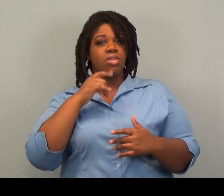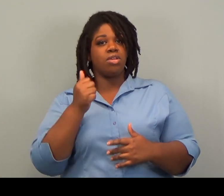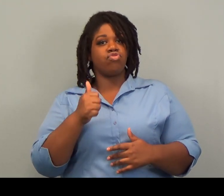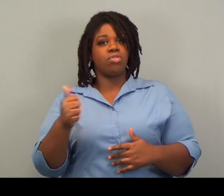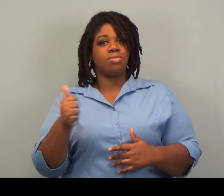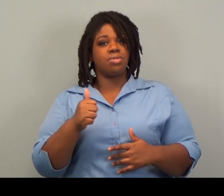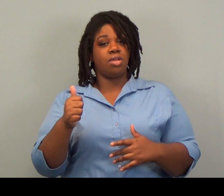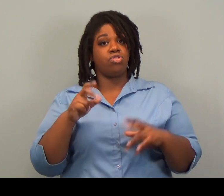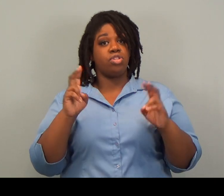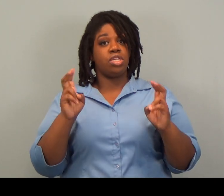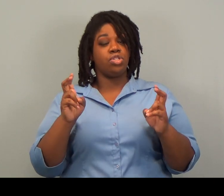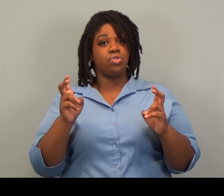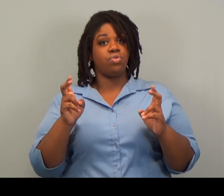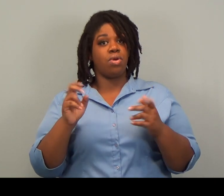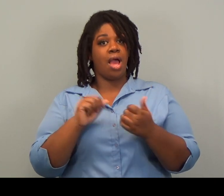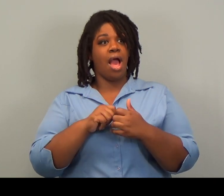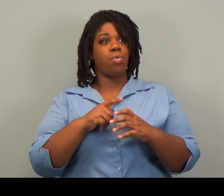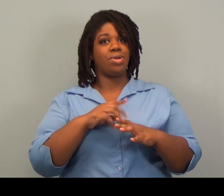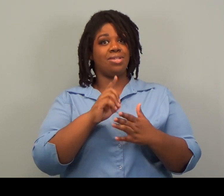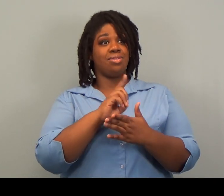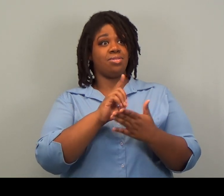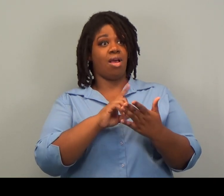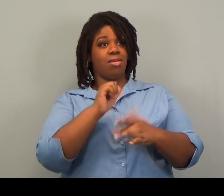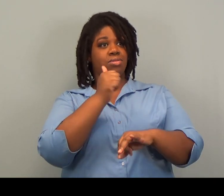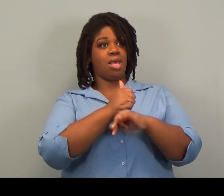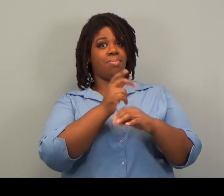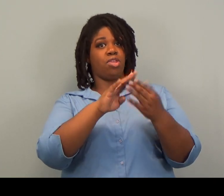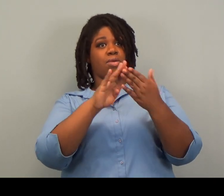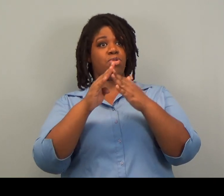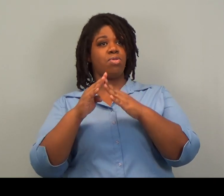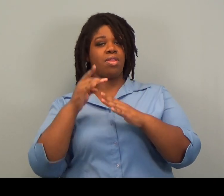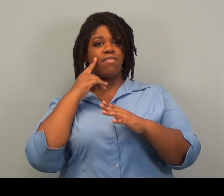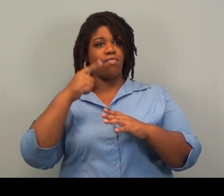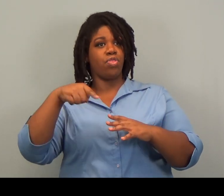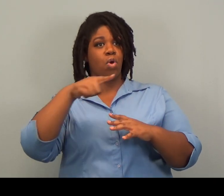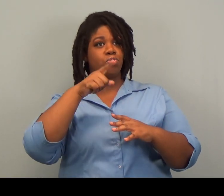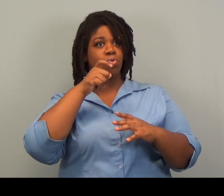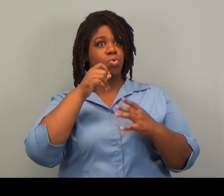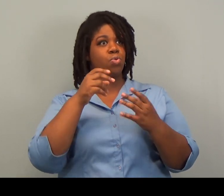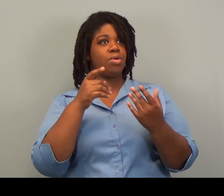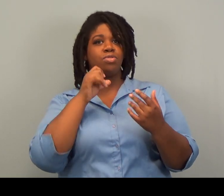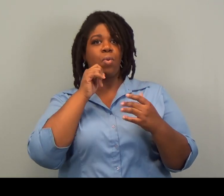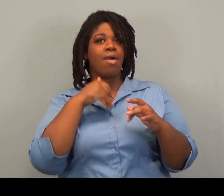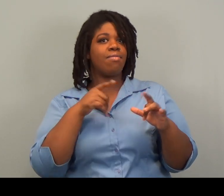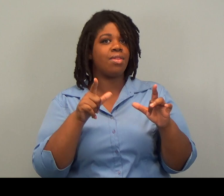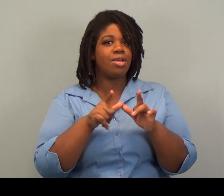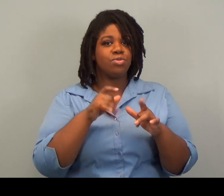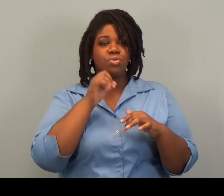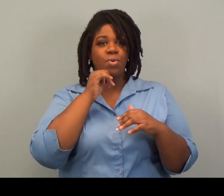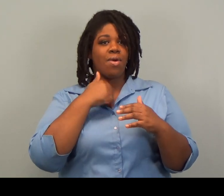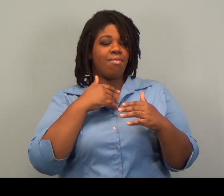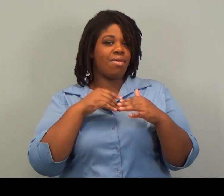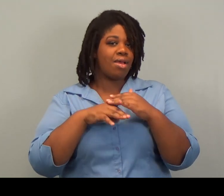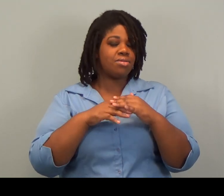of how we design our community for folks that are more vulnerable, don't have a driver's license, things like that.